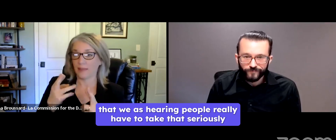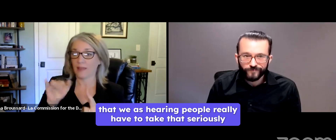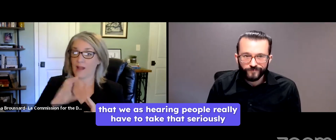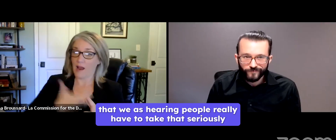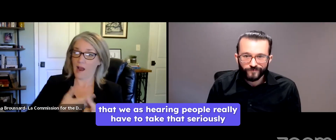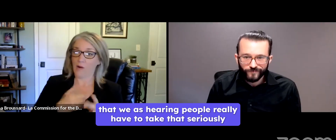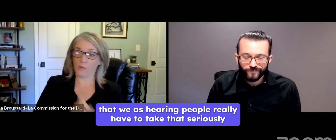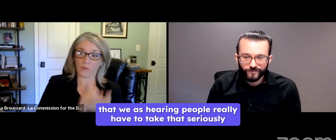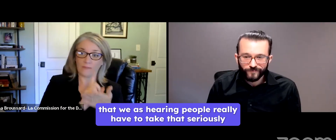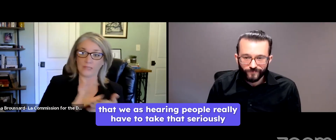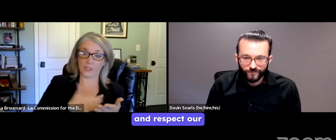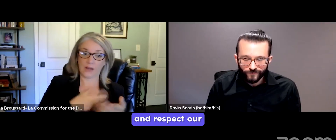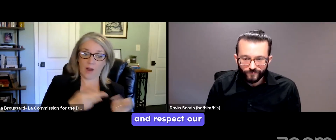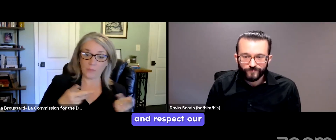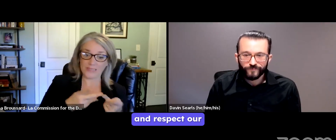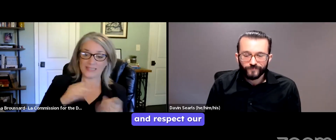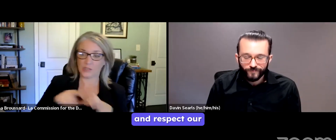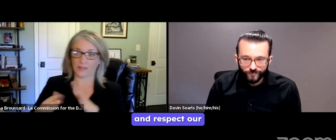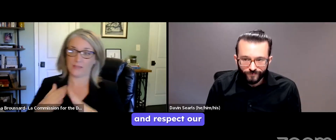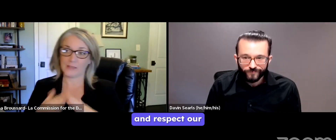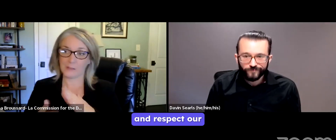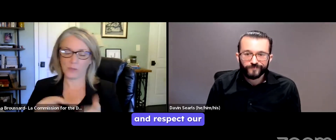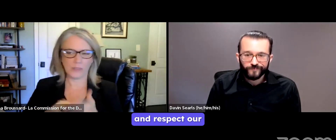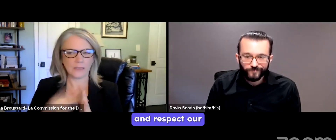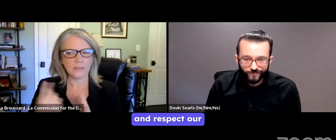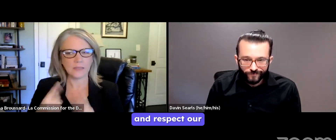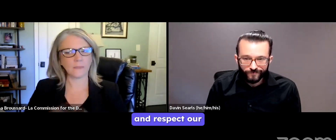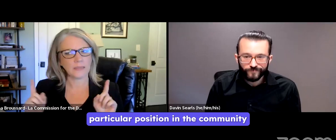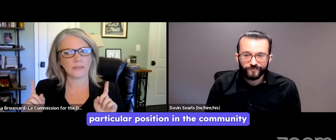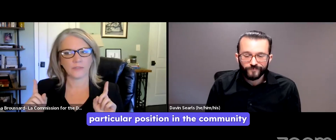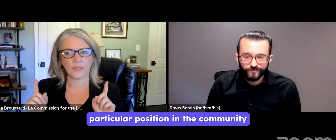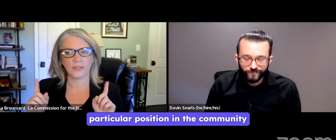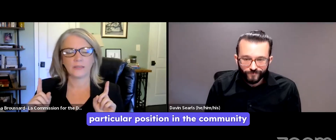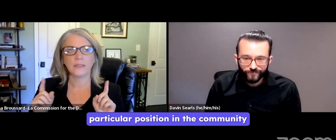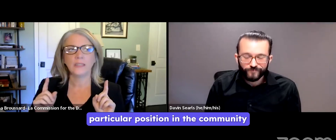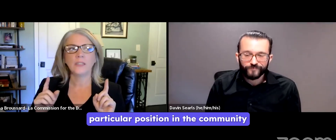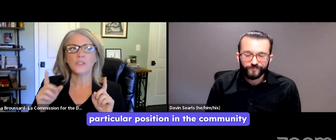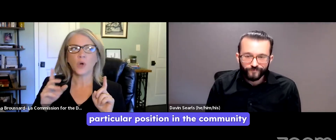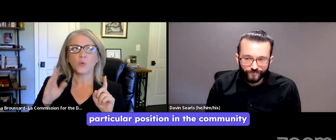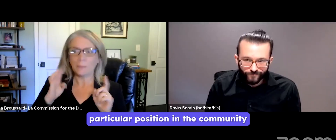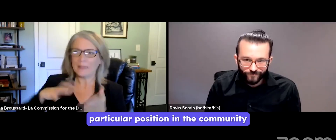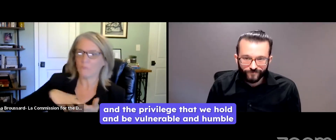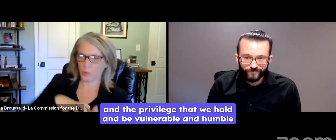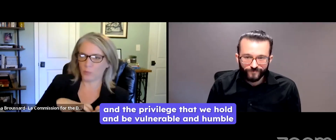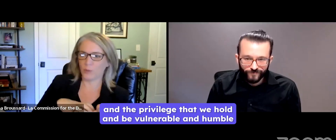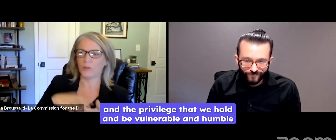that seriously and respect our particular position in the community and the privilege that